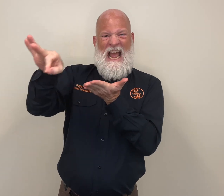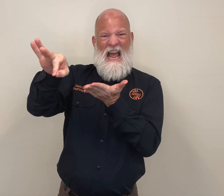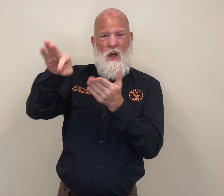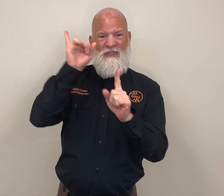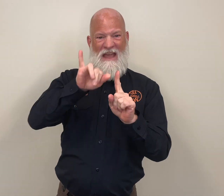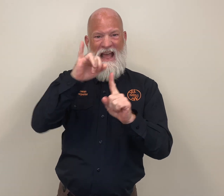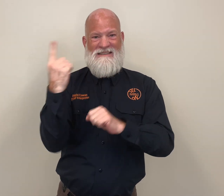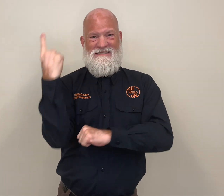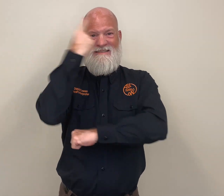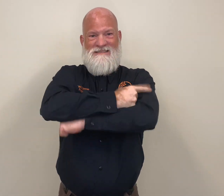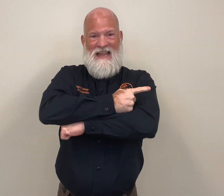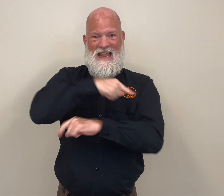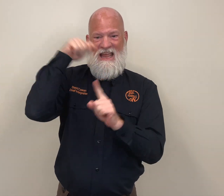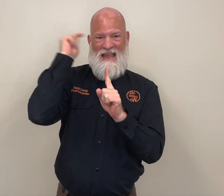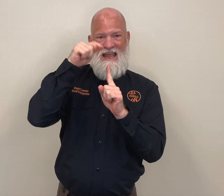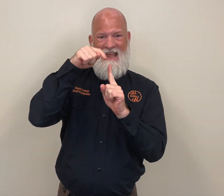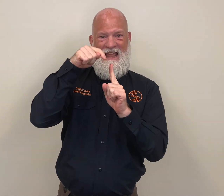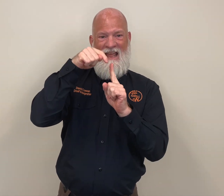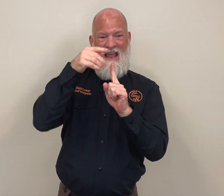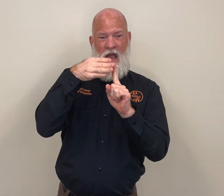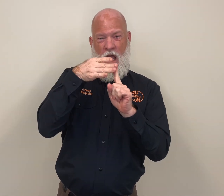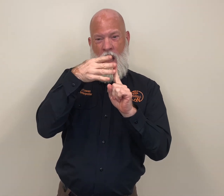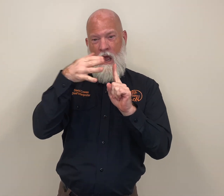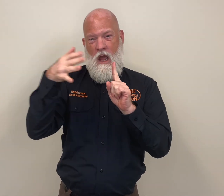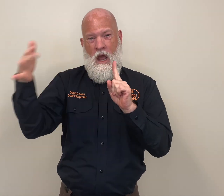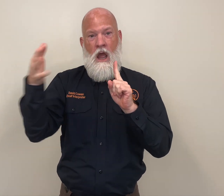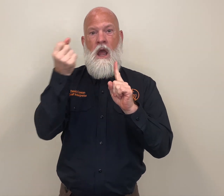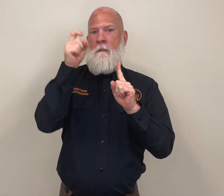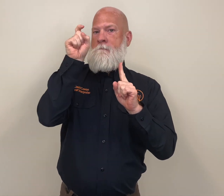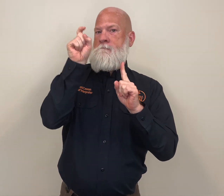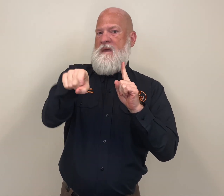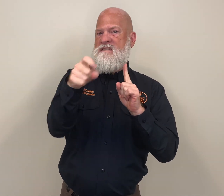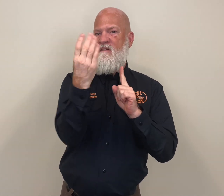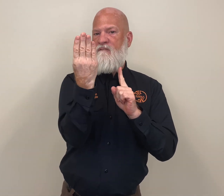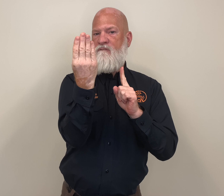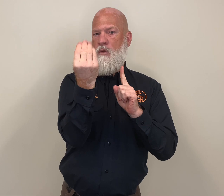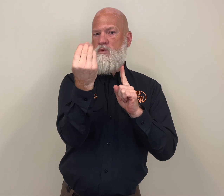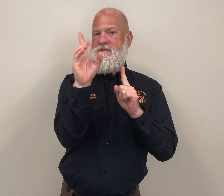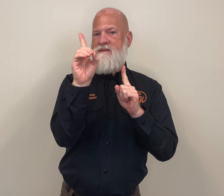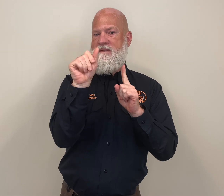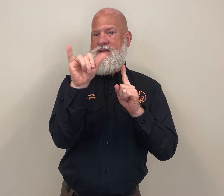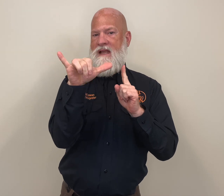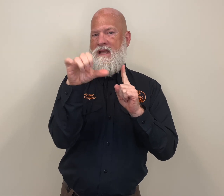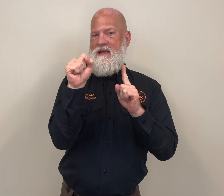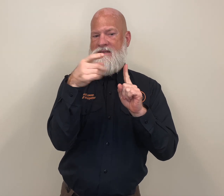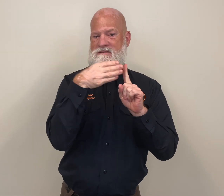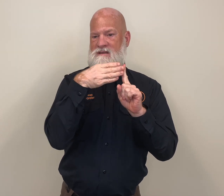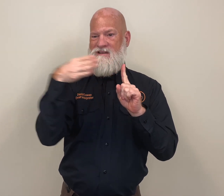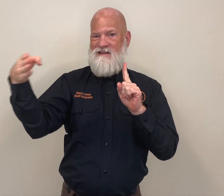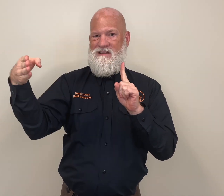You are encouraged to remain in isolation during your quarantine from the time you receive a positive result on a COVID-19